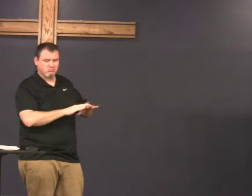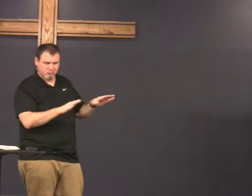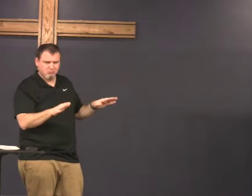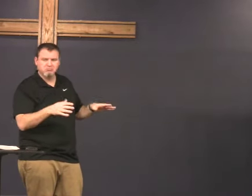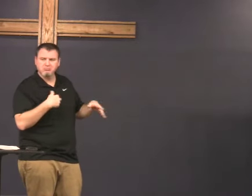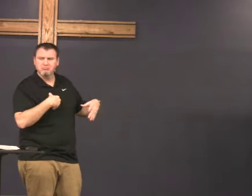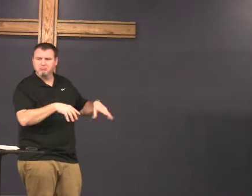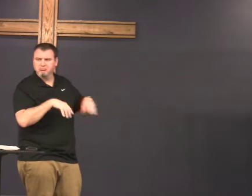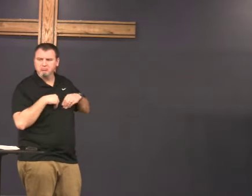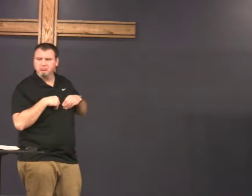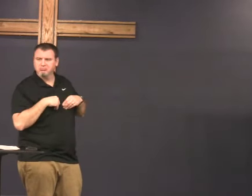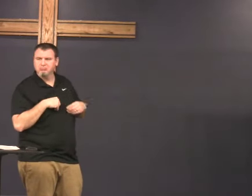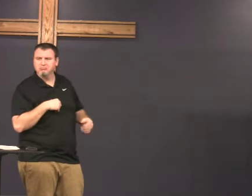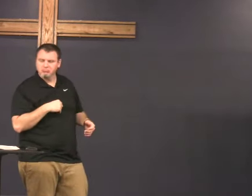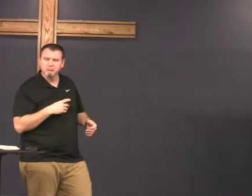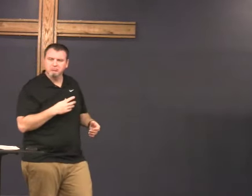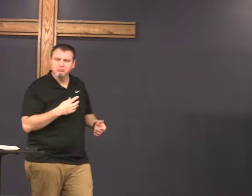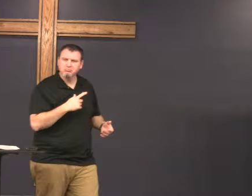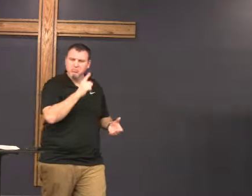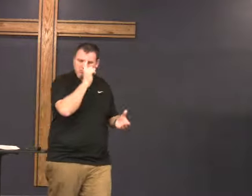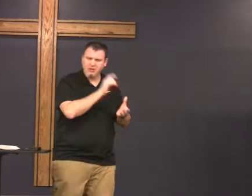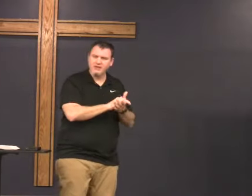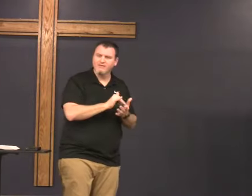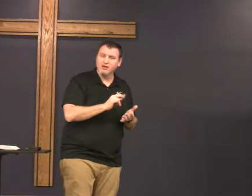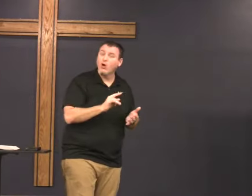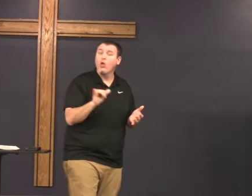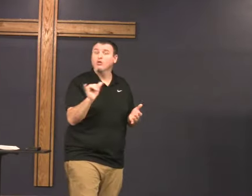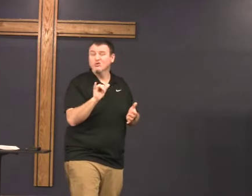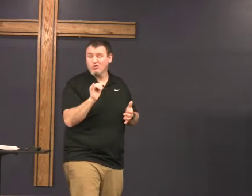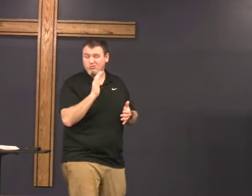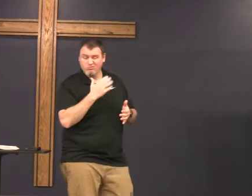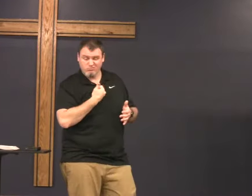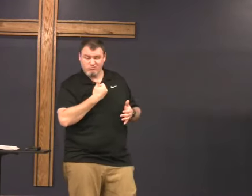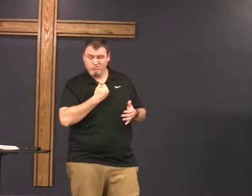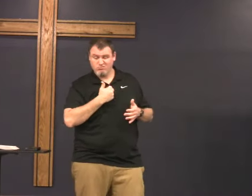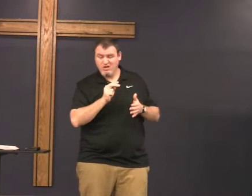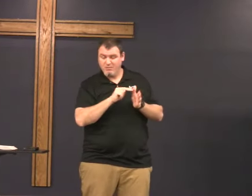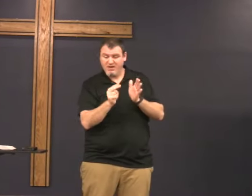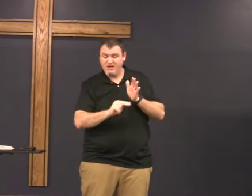these examples and said, I accept, I believe it.